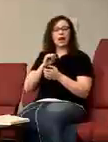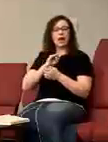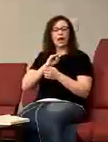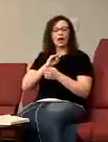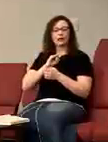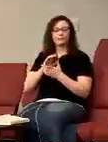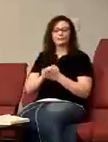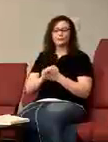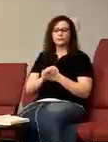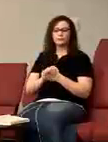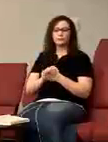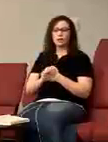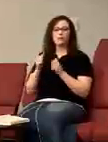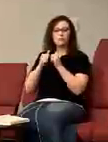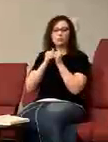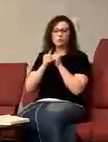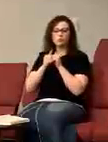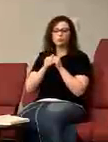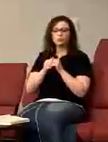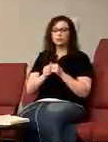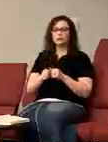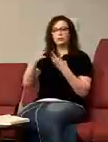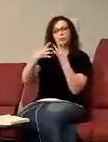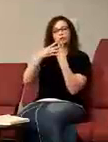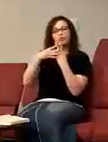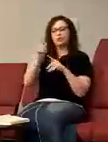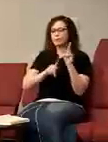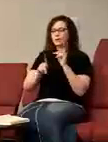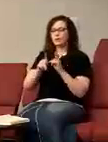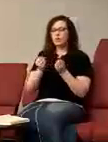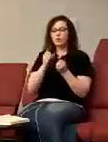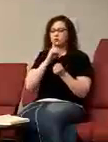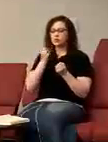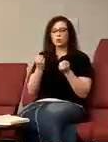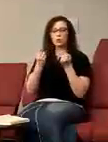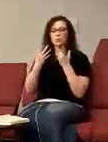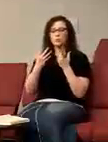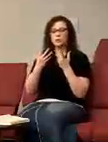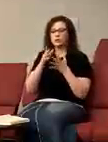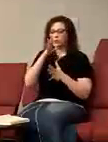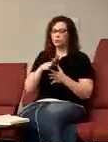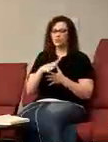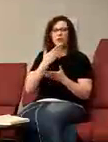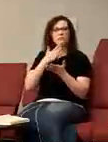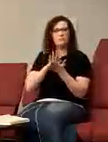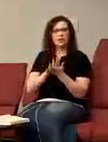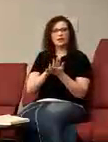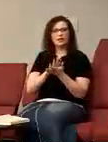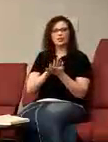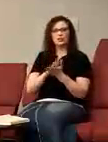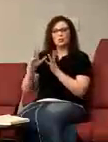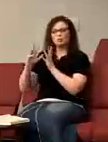like that. I preach in the jails and the missions. And there's so many women that are battered women, and they just won't leave the